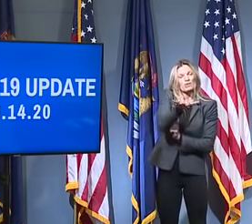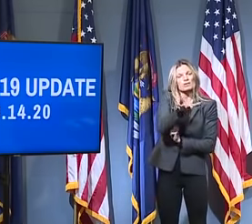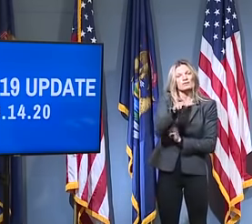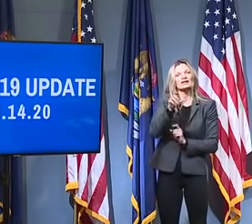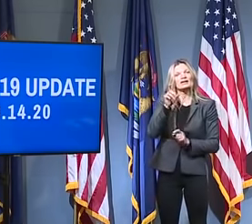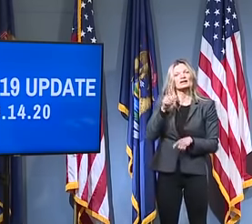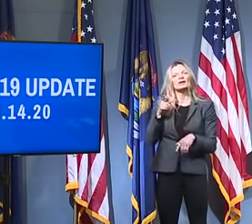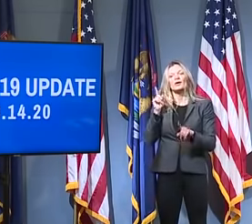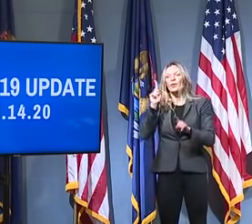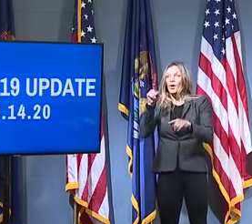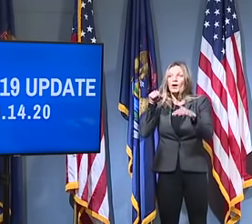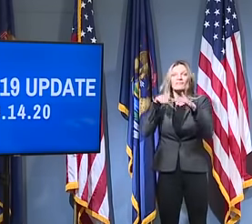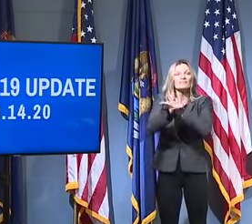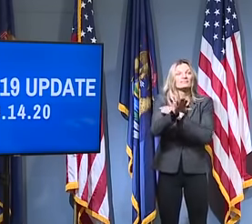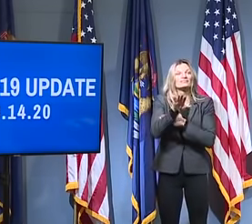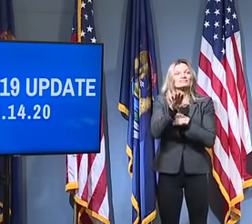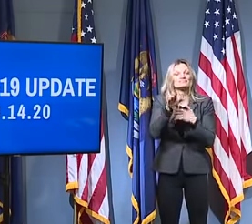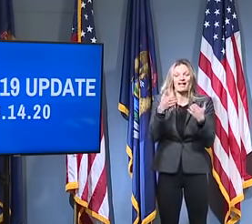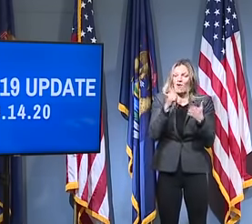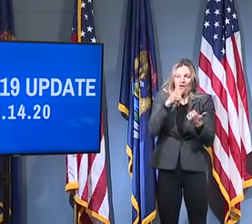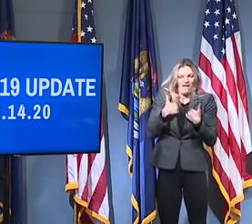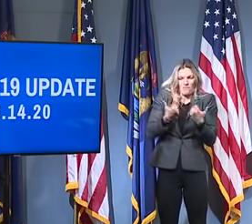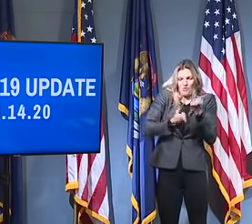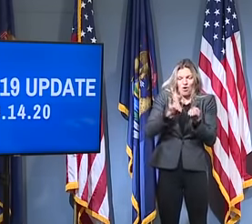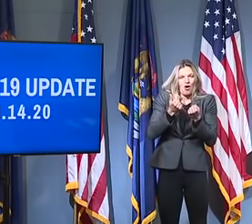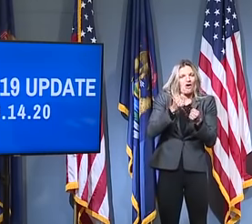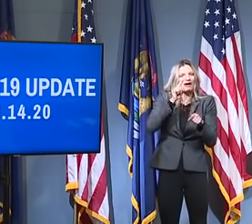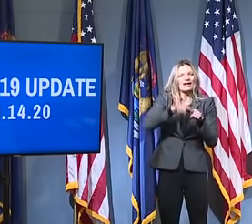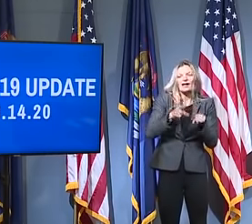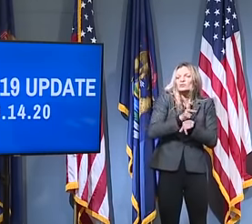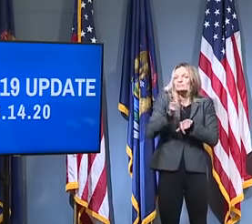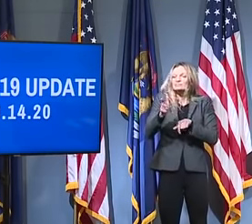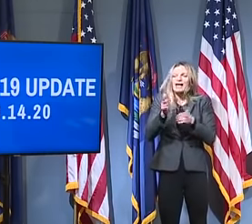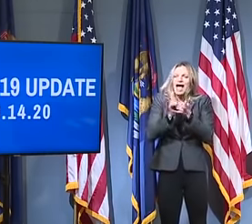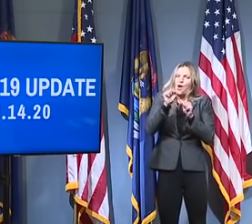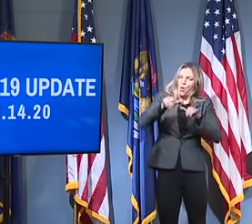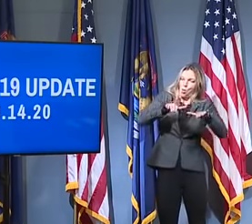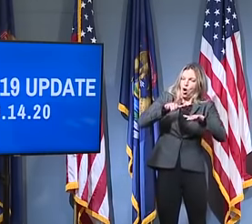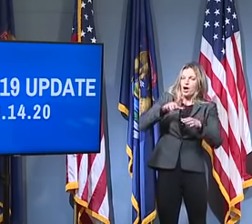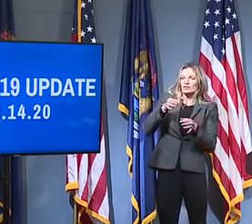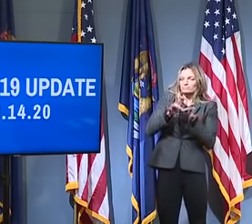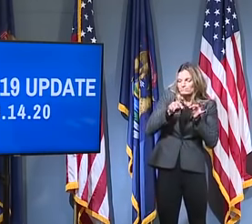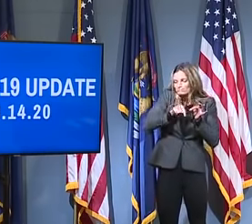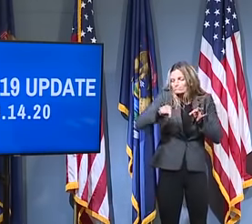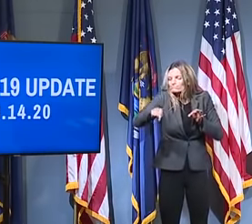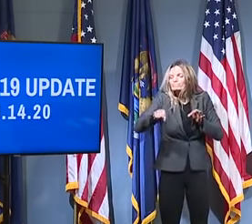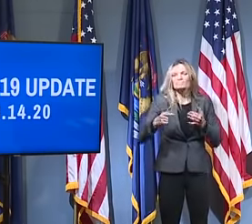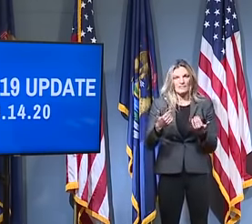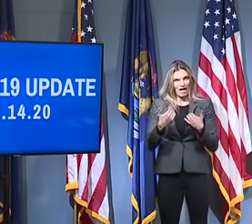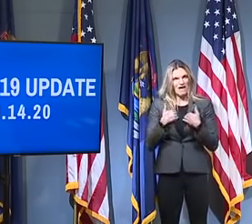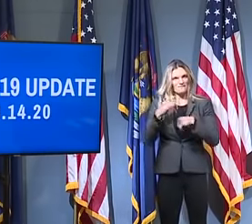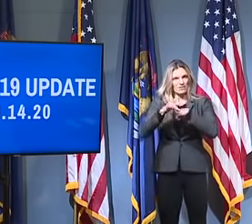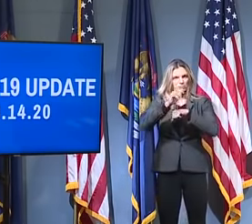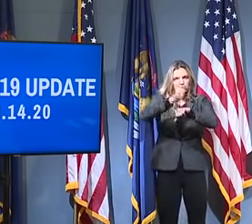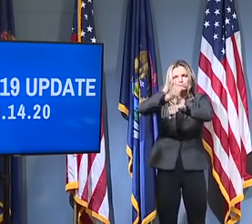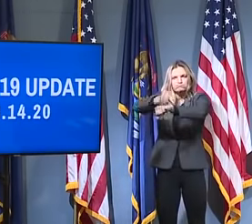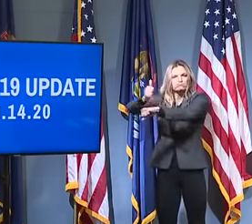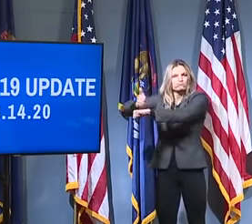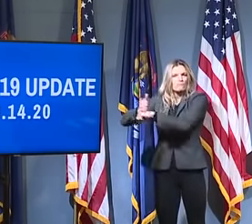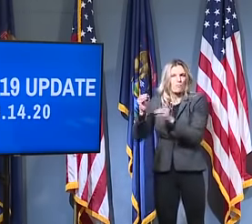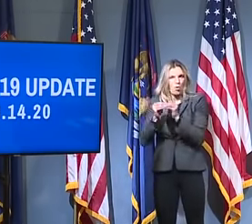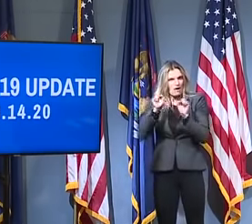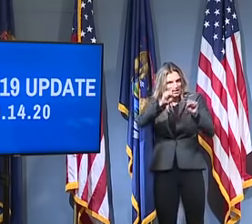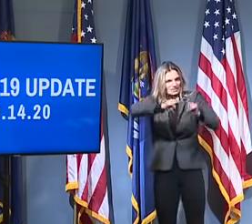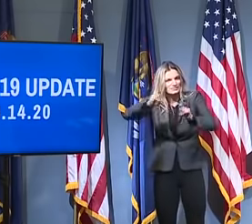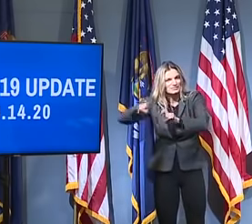access to their own private vehicle and therefore can't take full advantage of things like drive-through testing. We encourage regions to